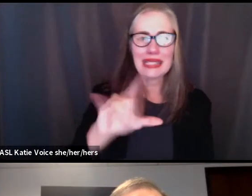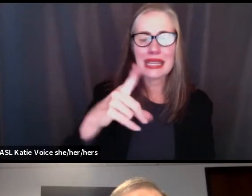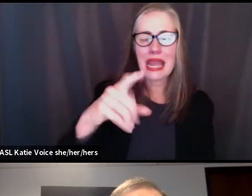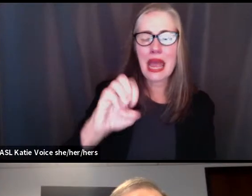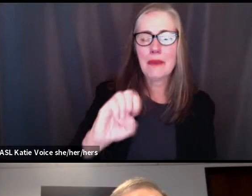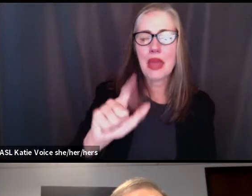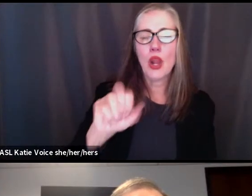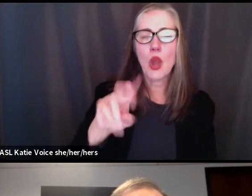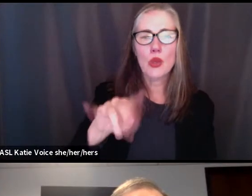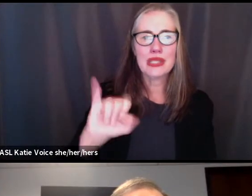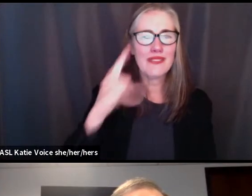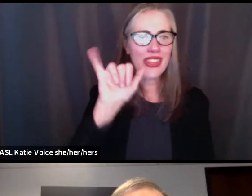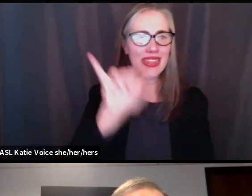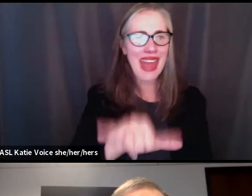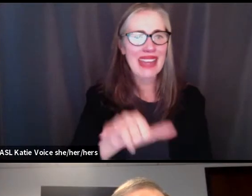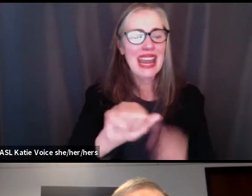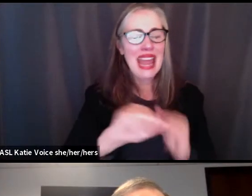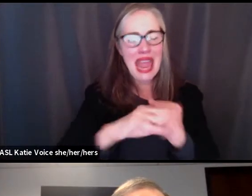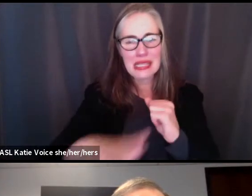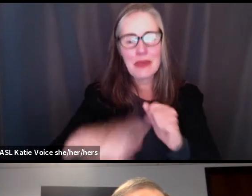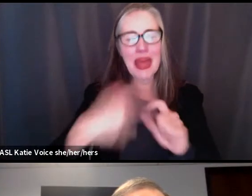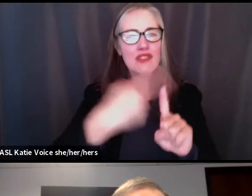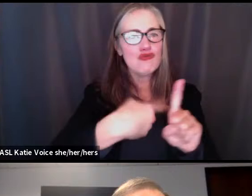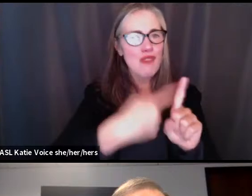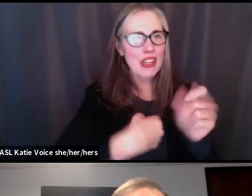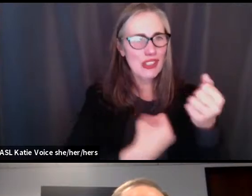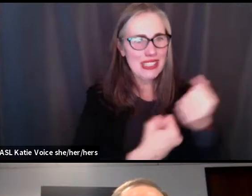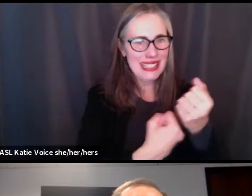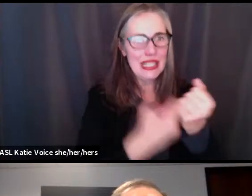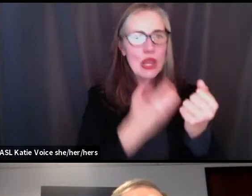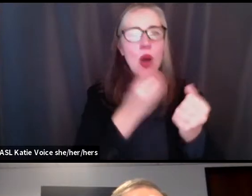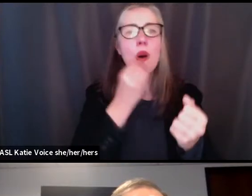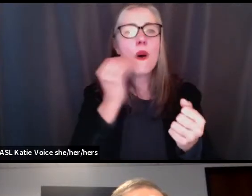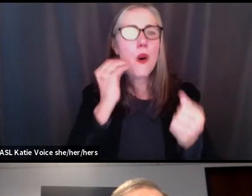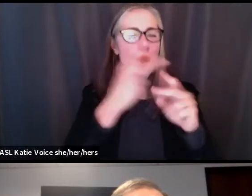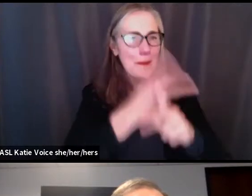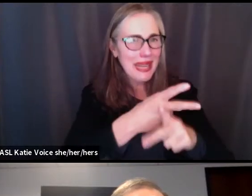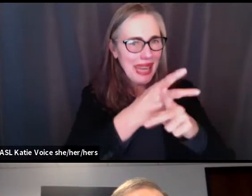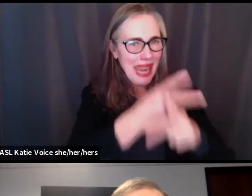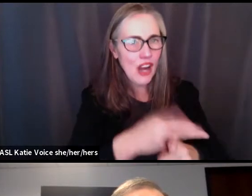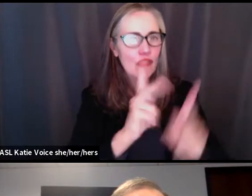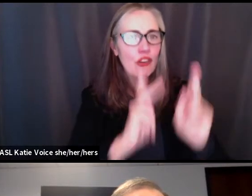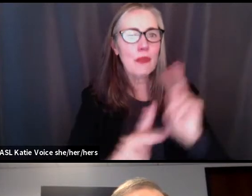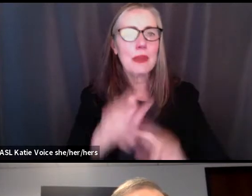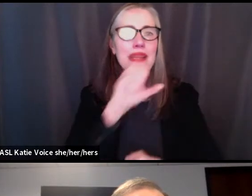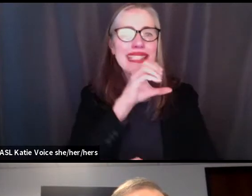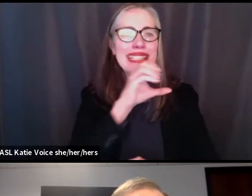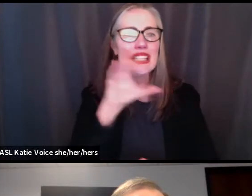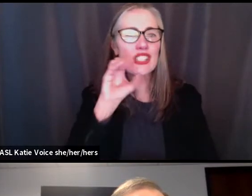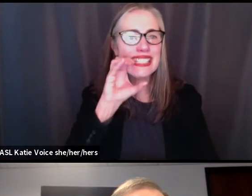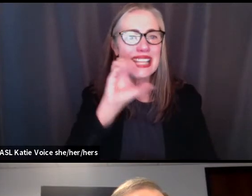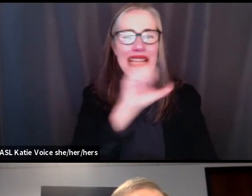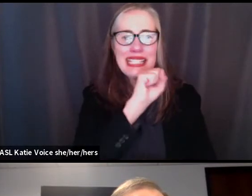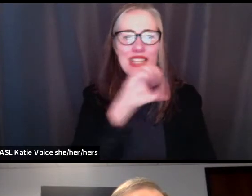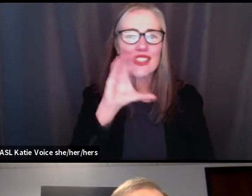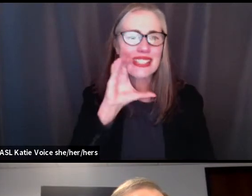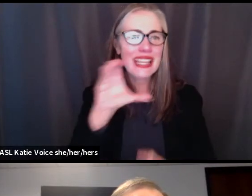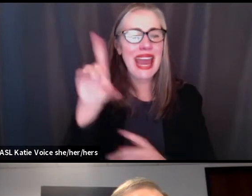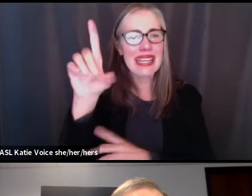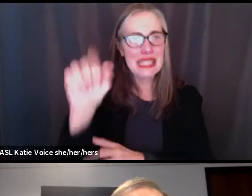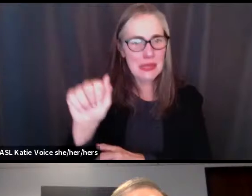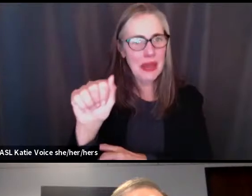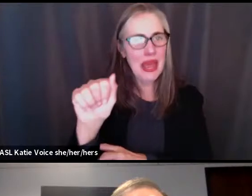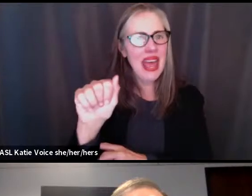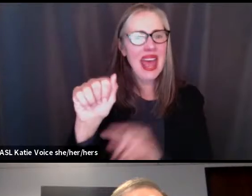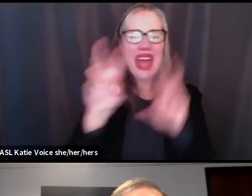rental assistance, expands access to home care for seniors and people with disabilities, has money for climate change. We know it does not go